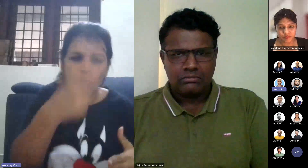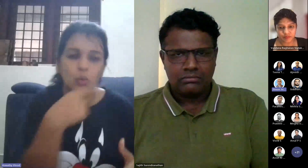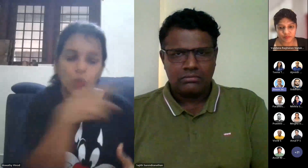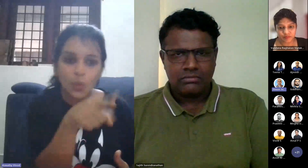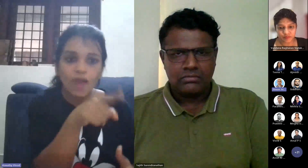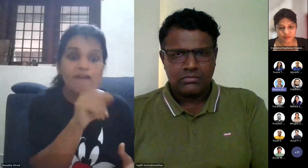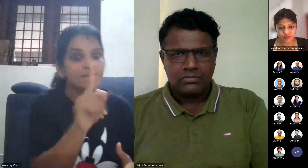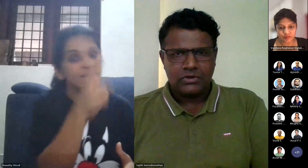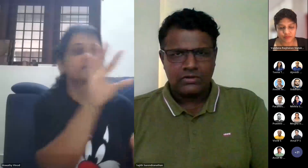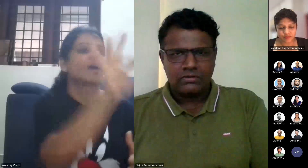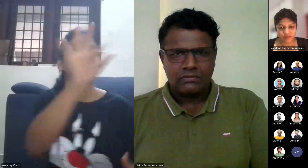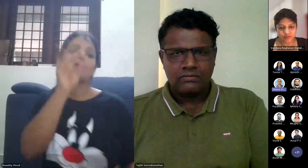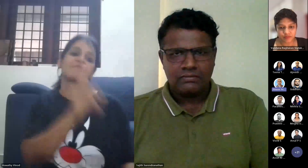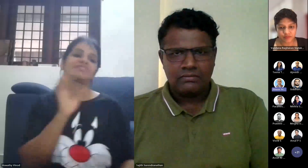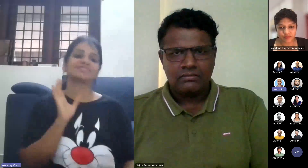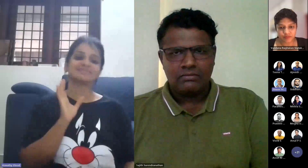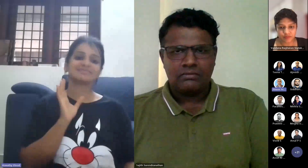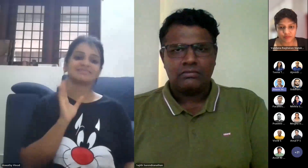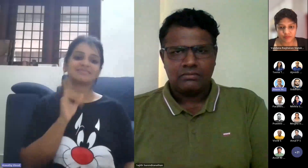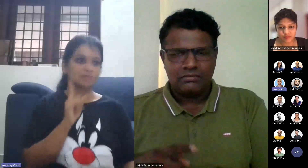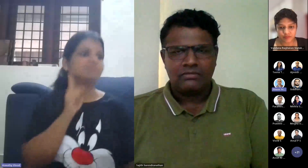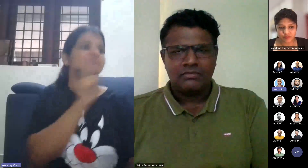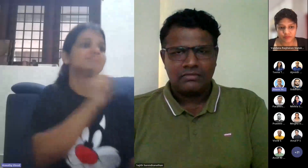extreme users. Then those